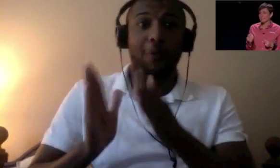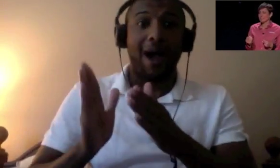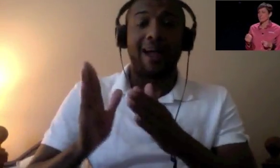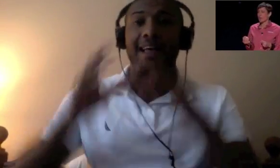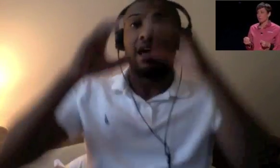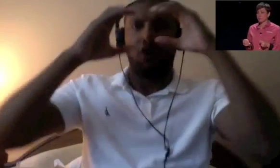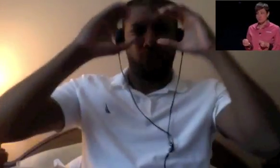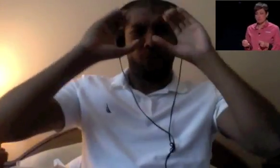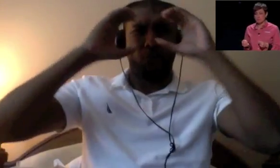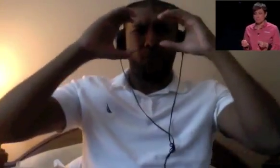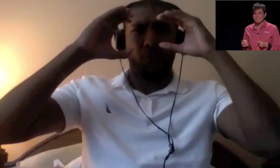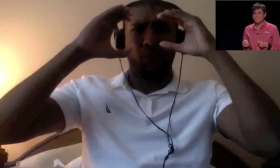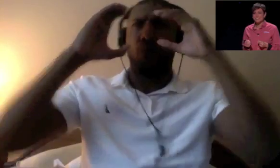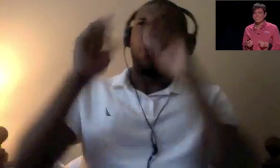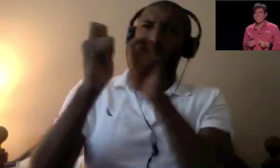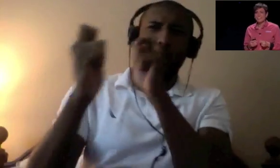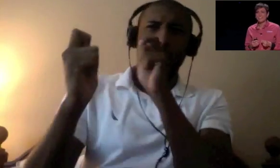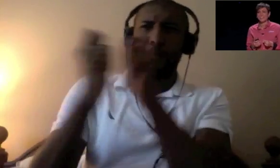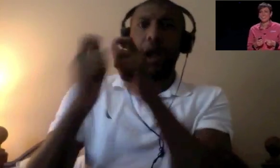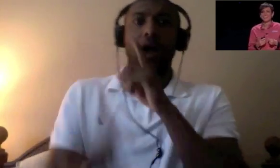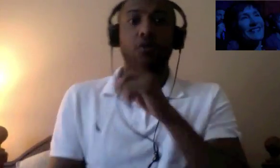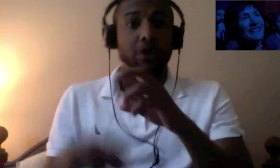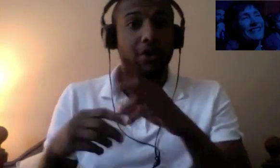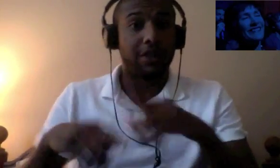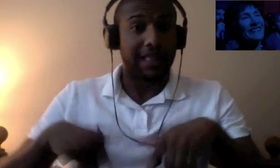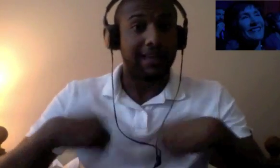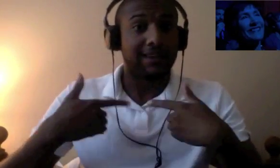binoculars practically optically perfect.